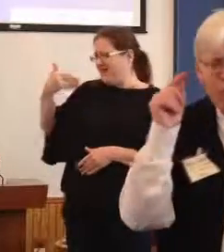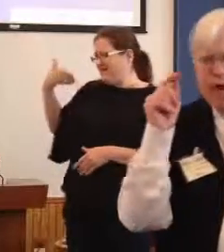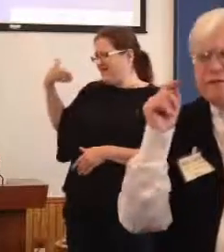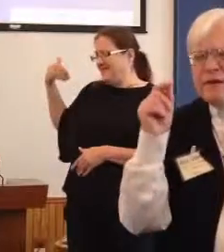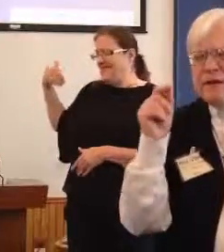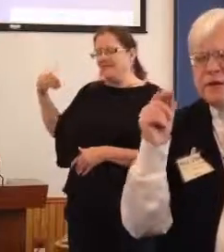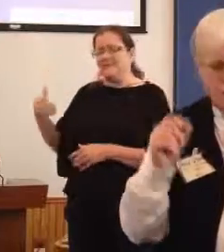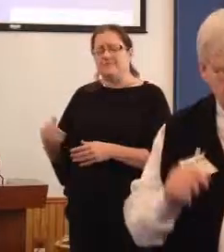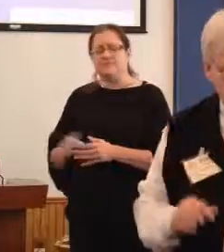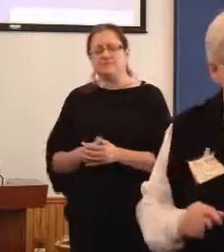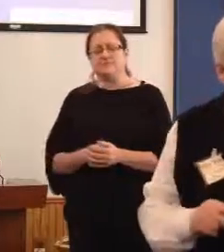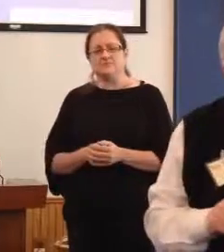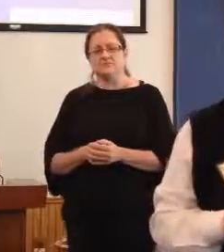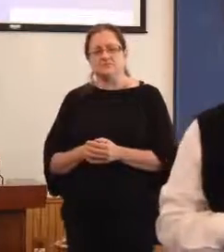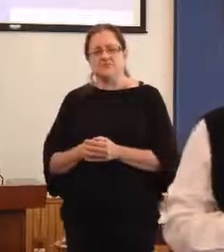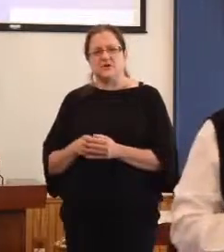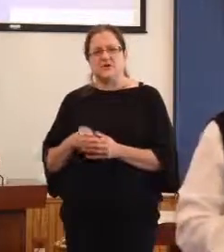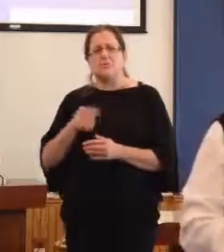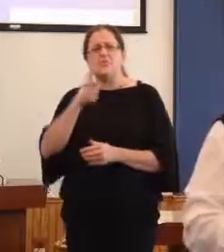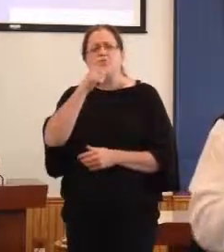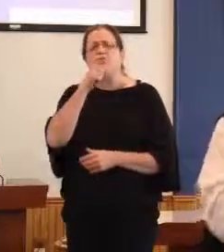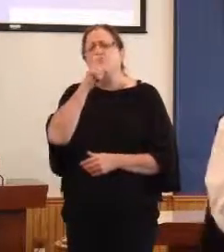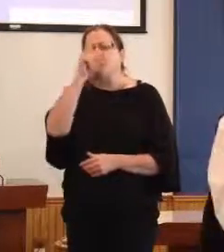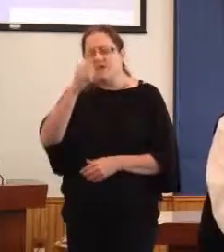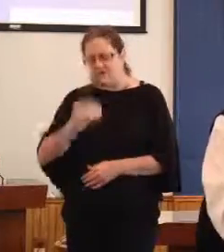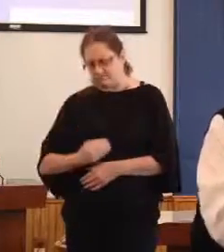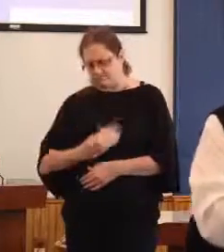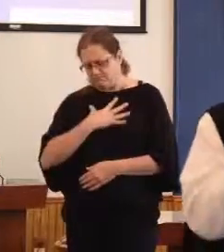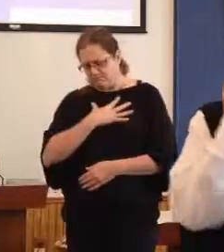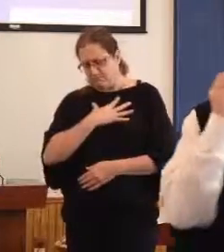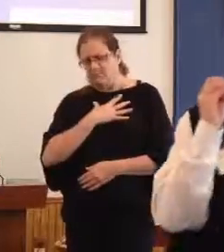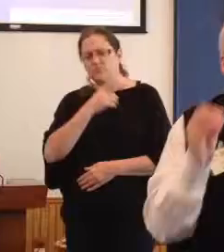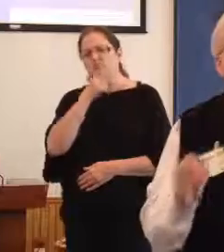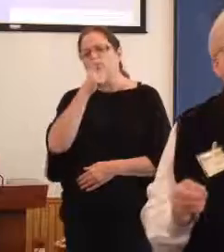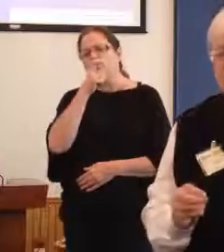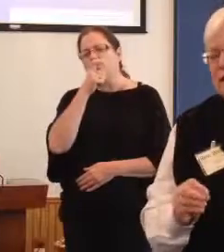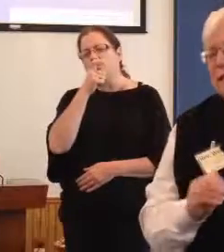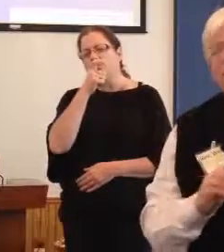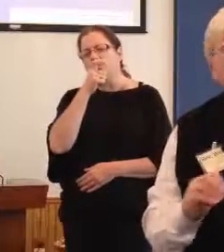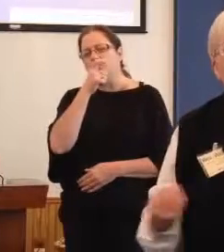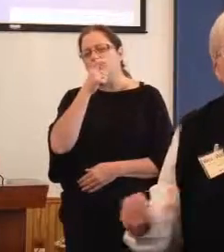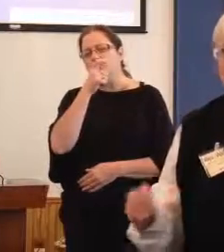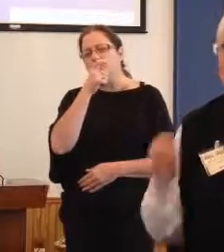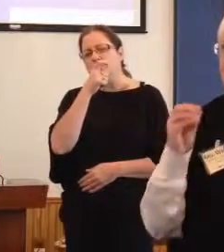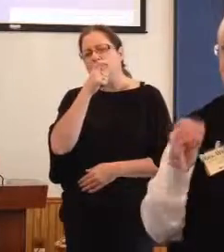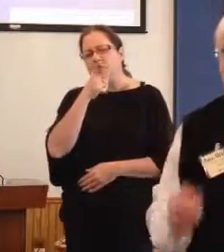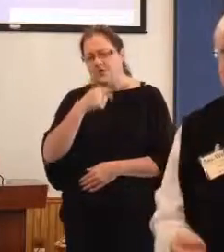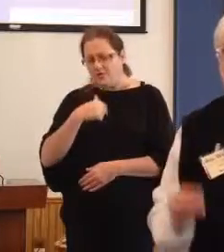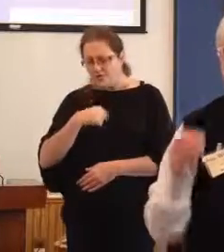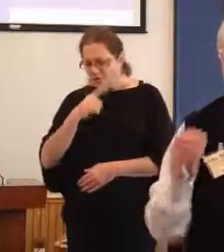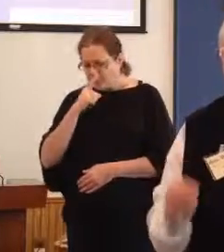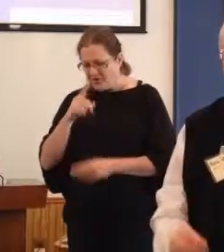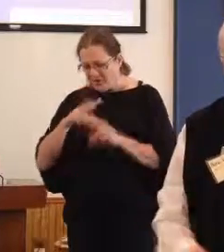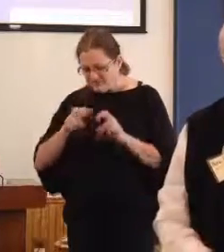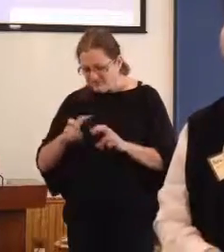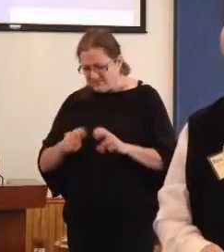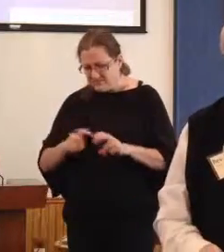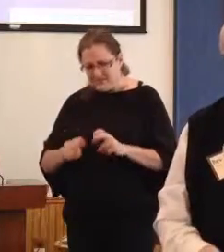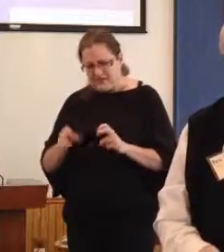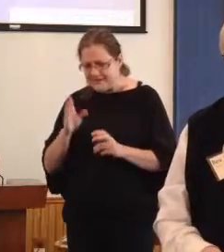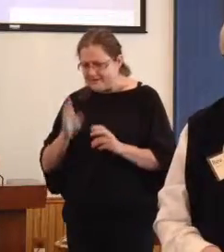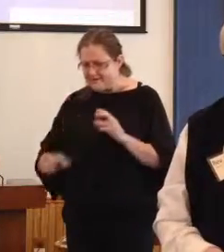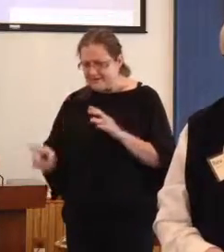but who have inspired us to do things that we never thought that we could